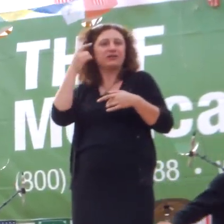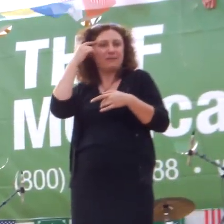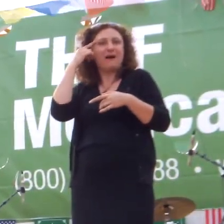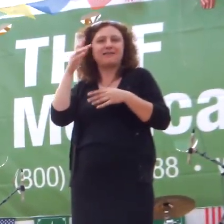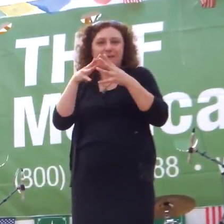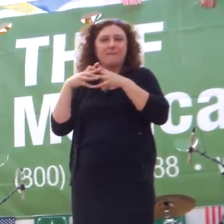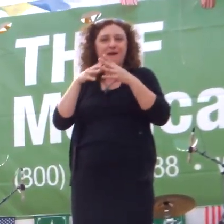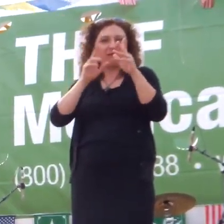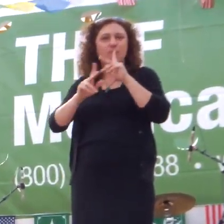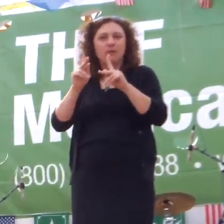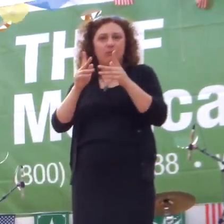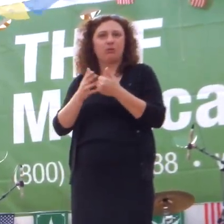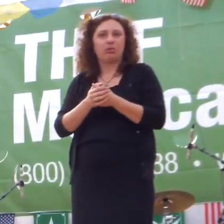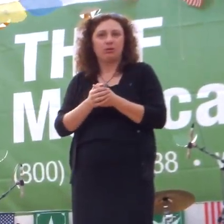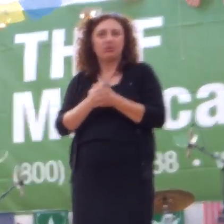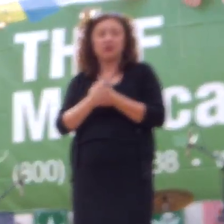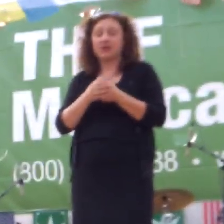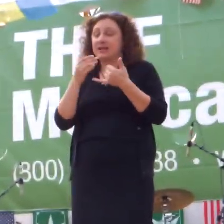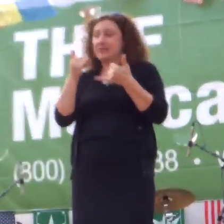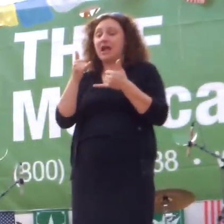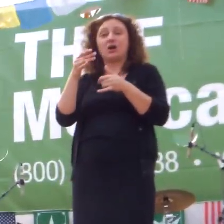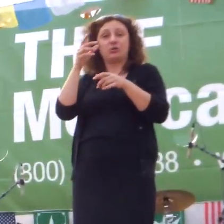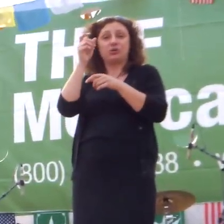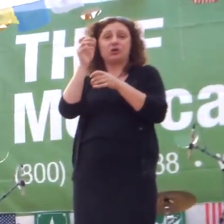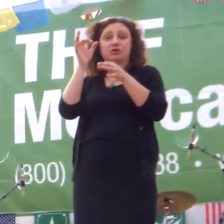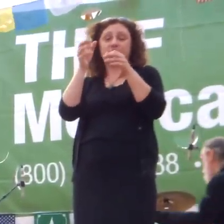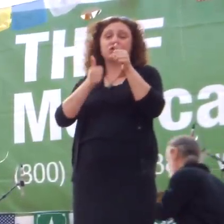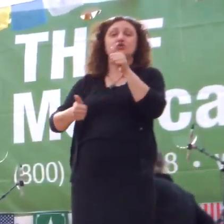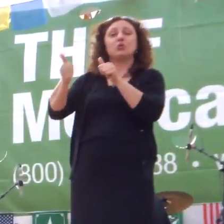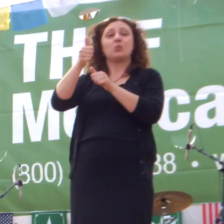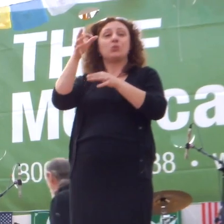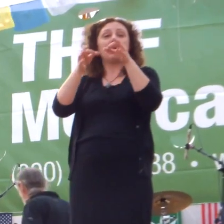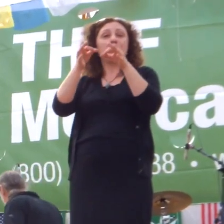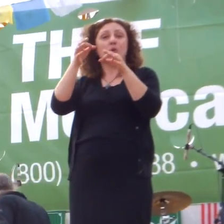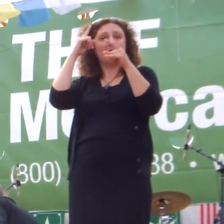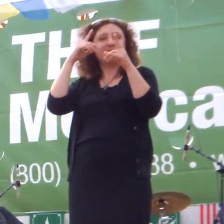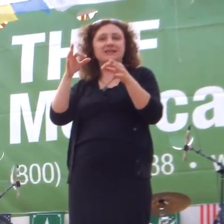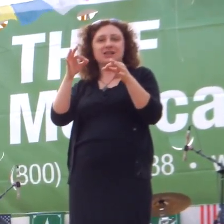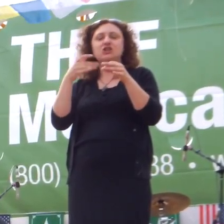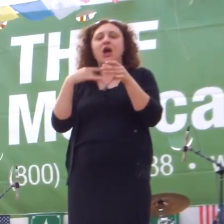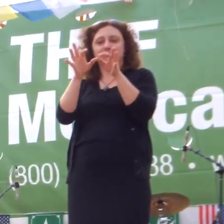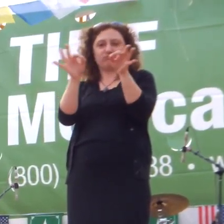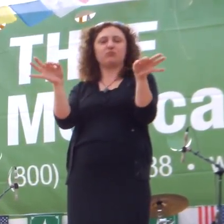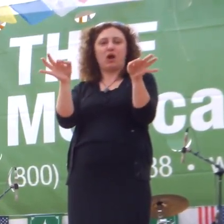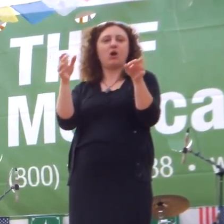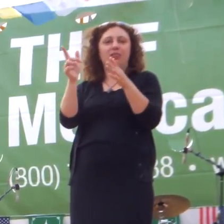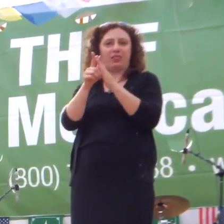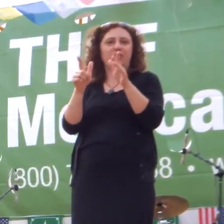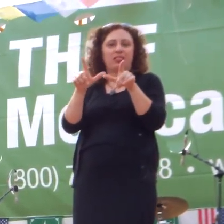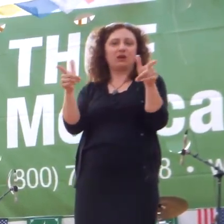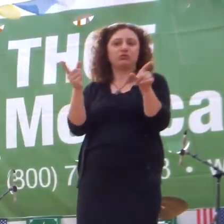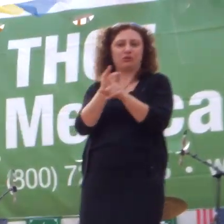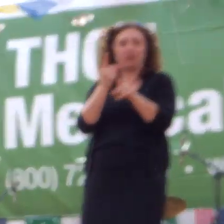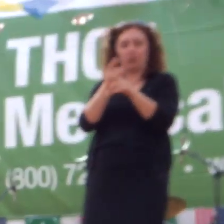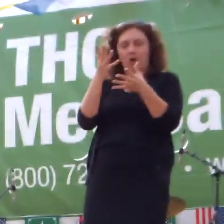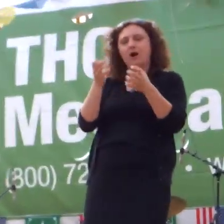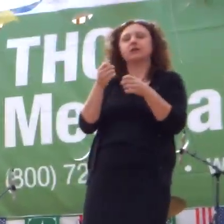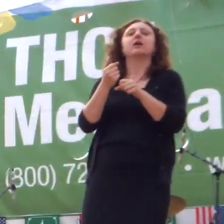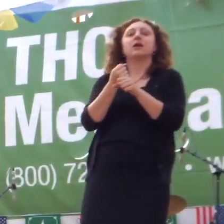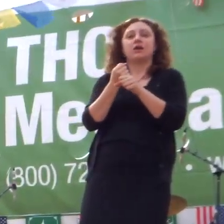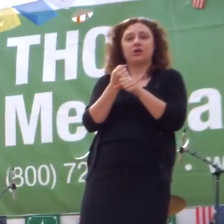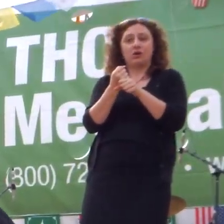There was a Supreme Court decision, and I want to read this simply because I don't want to get the language wrong. A couple of years ago, in